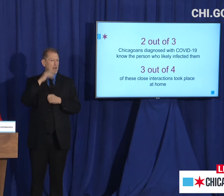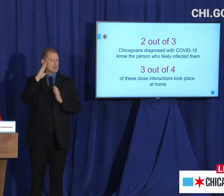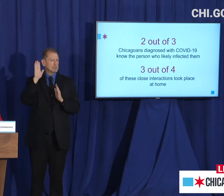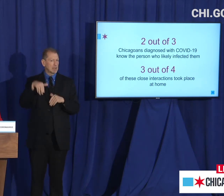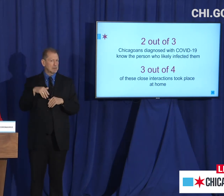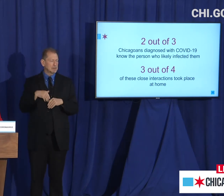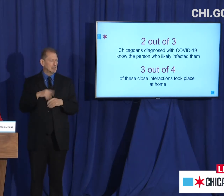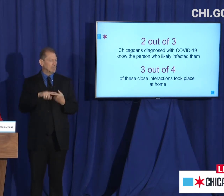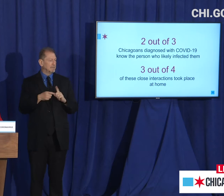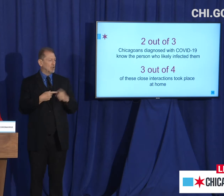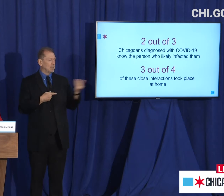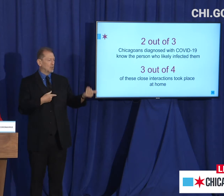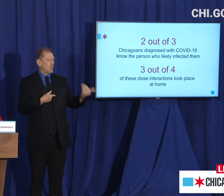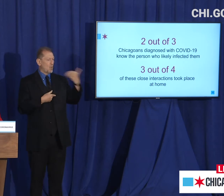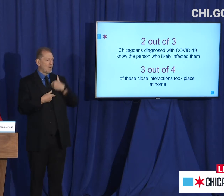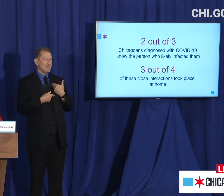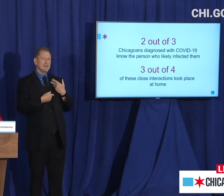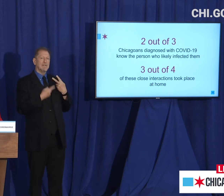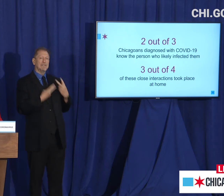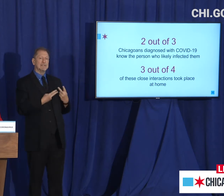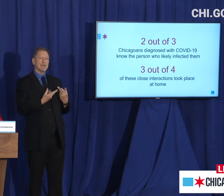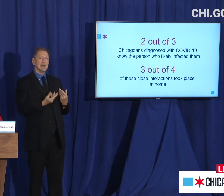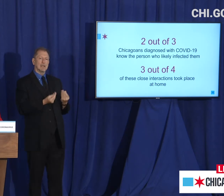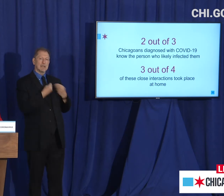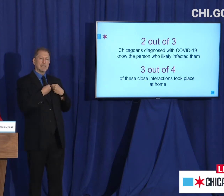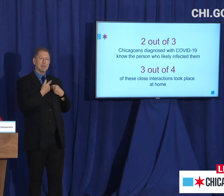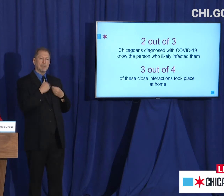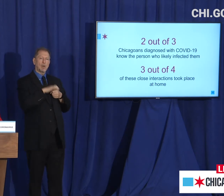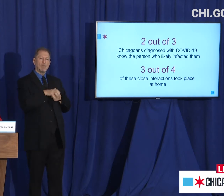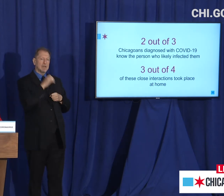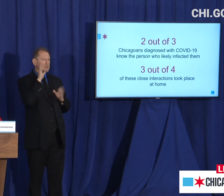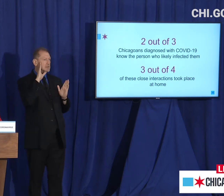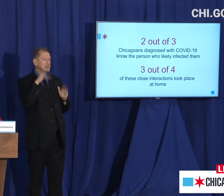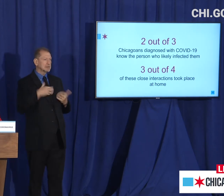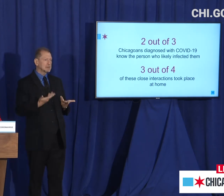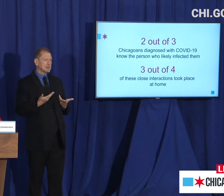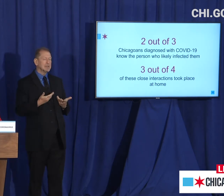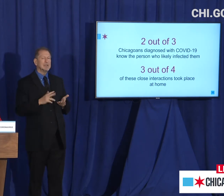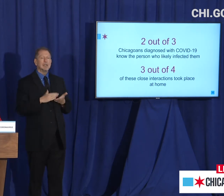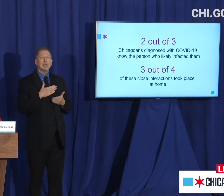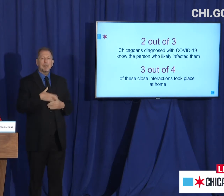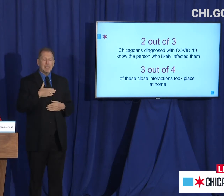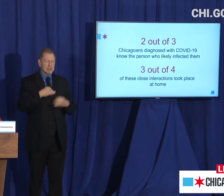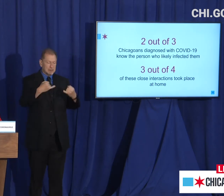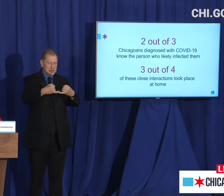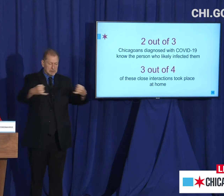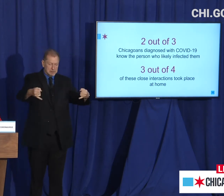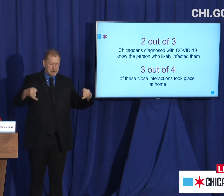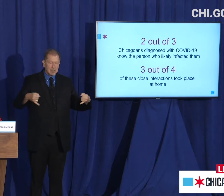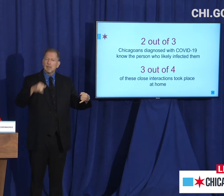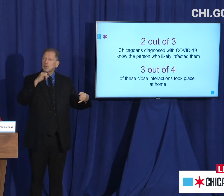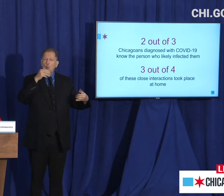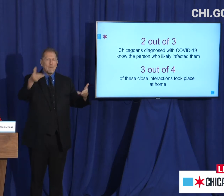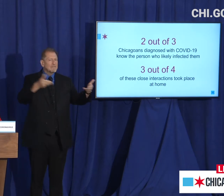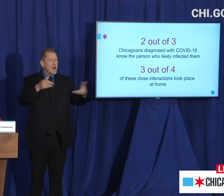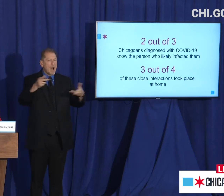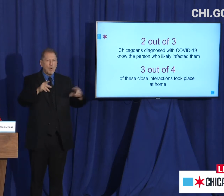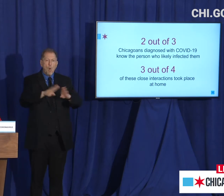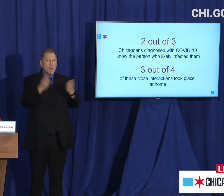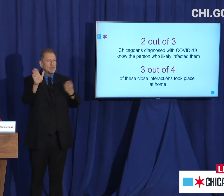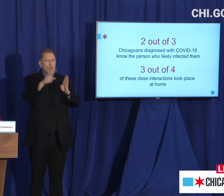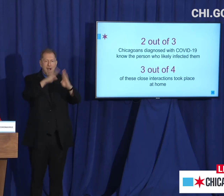now, please do not invite anyone over to your house